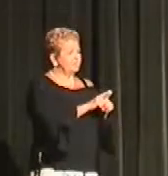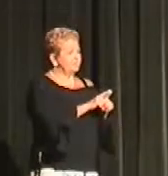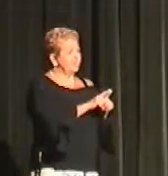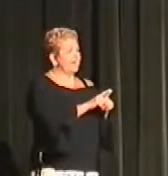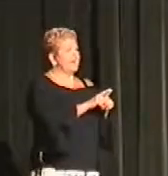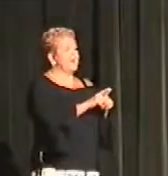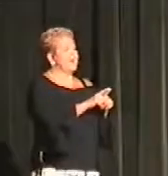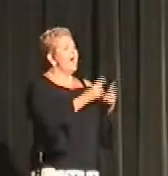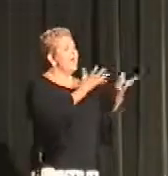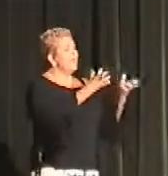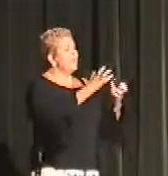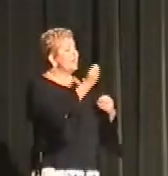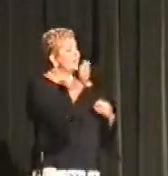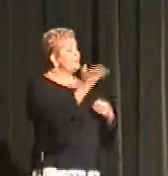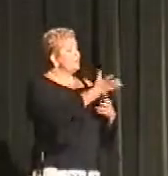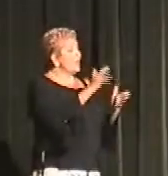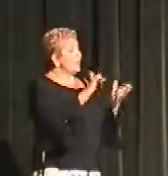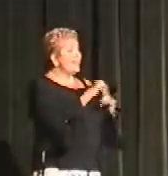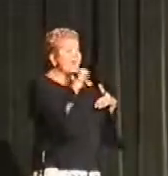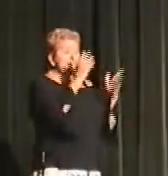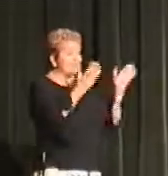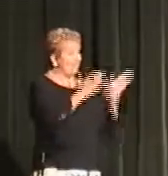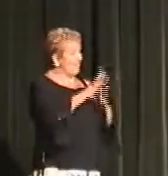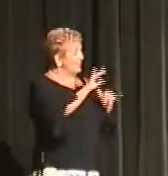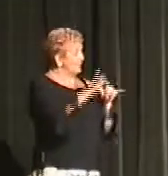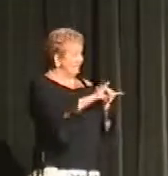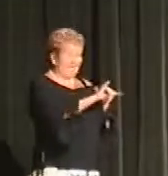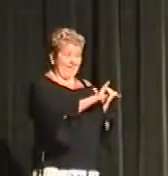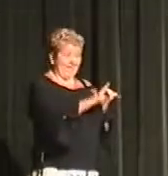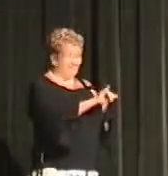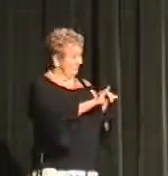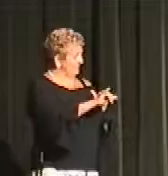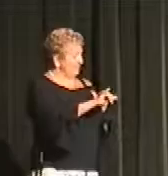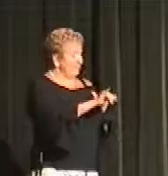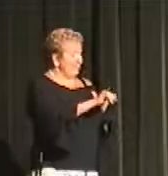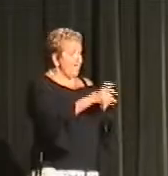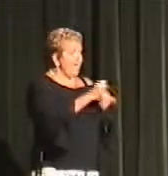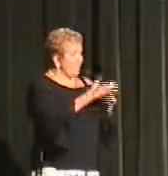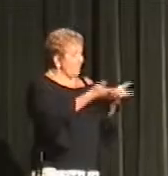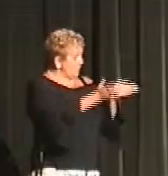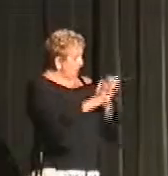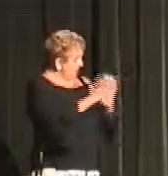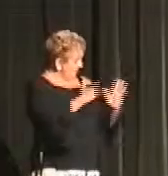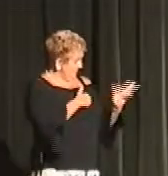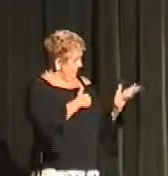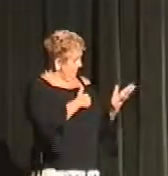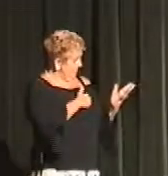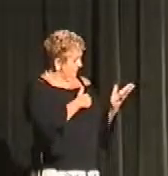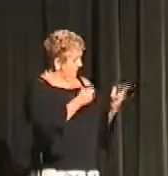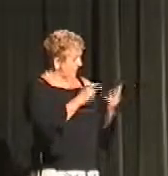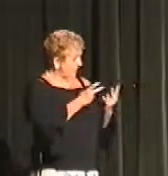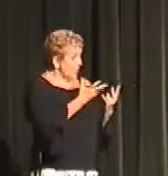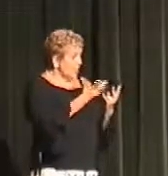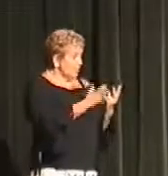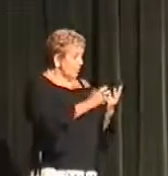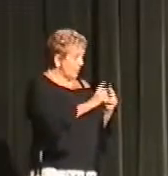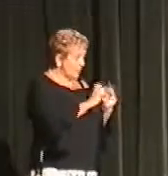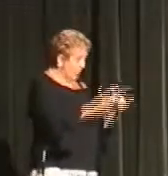that long. And honestly, if they had given me a choice of whether or not I wanted to go on living